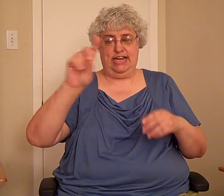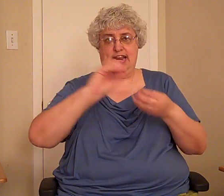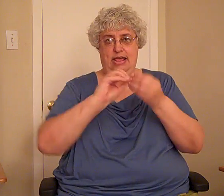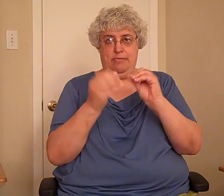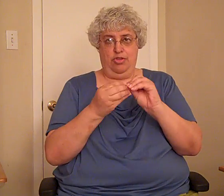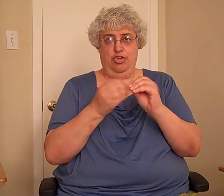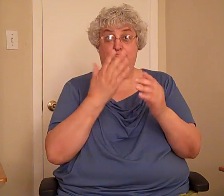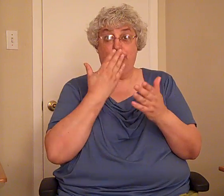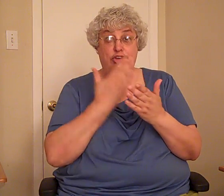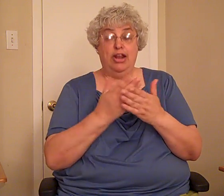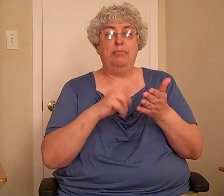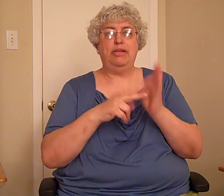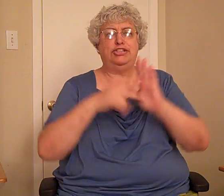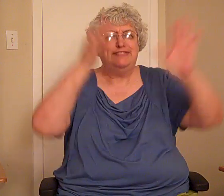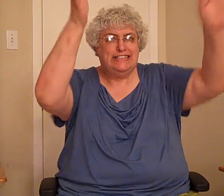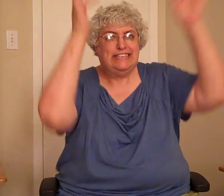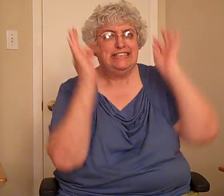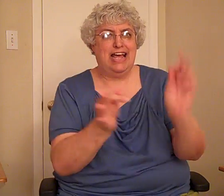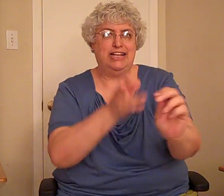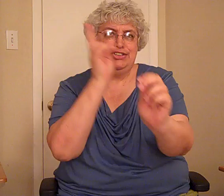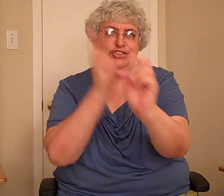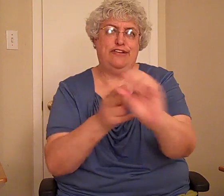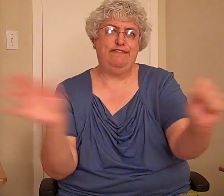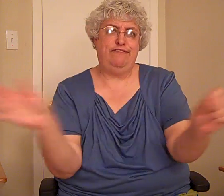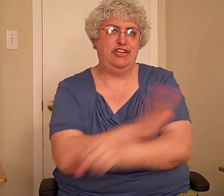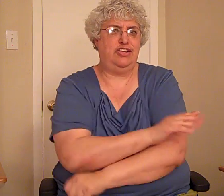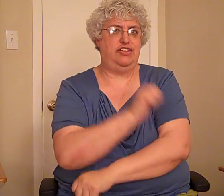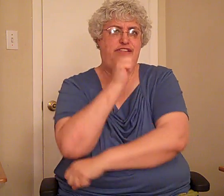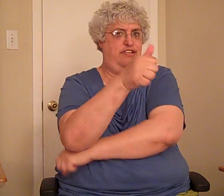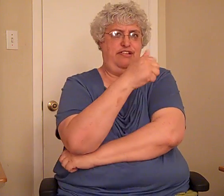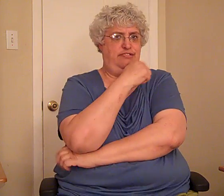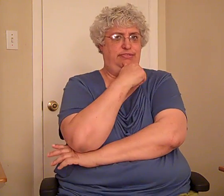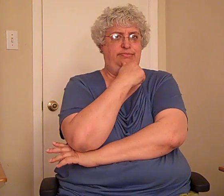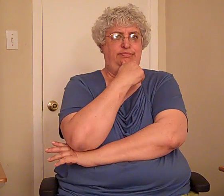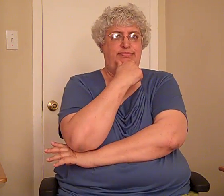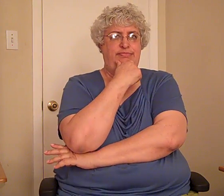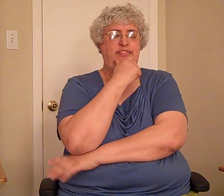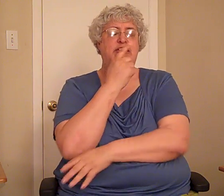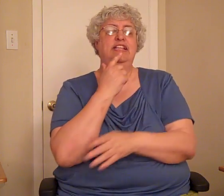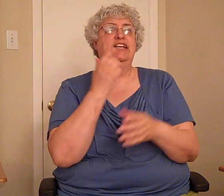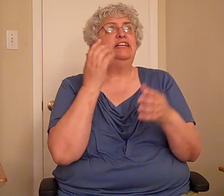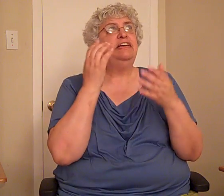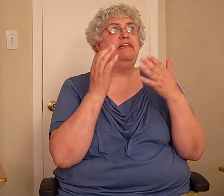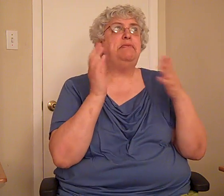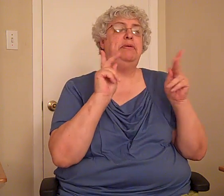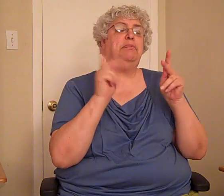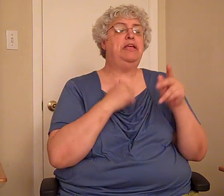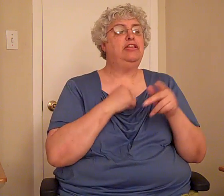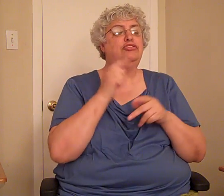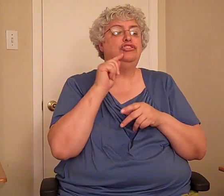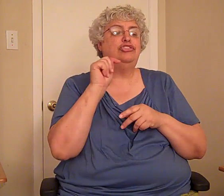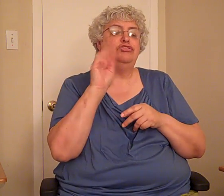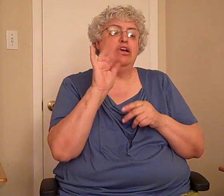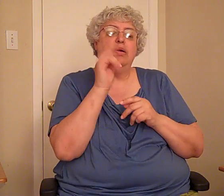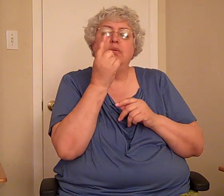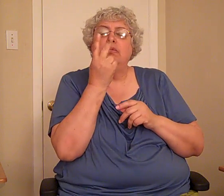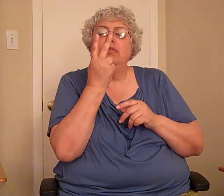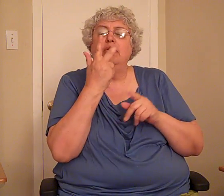that you're in. That doesn't mean that you're committed. Because a lot of people come in and they have a way out. They have a back door. I'll give it a try for a couple months. We'll see how it goes.